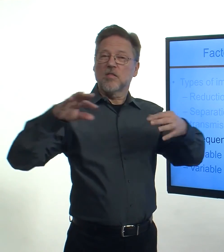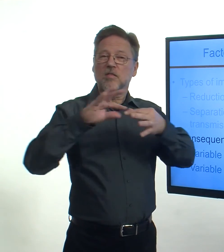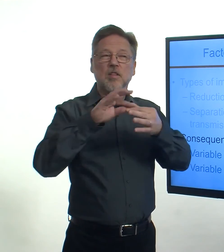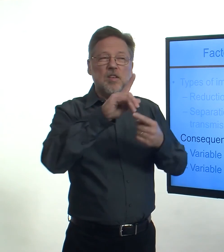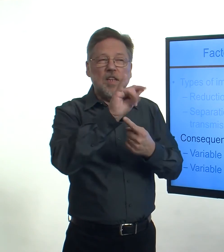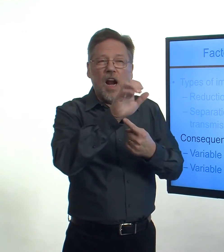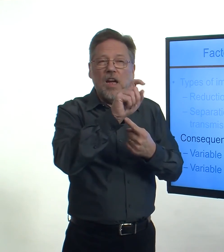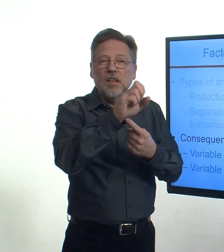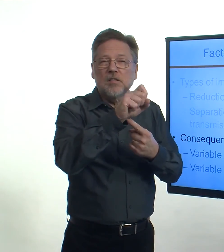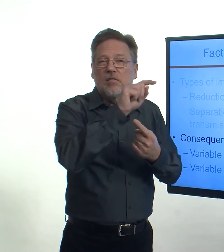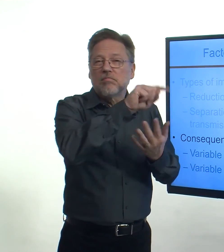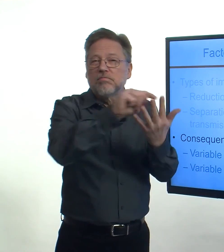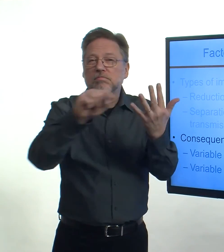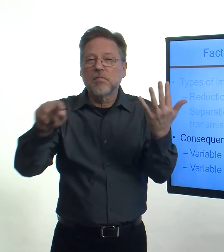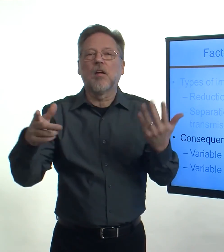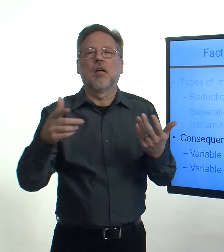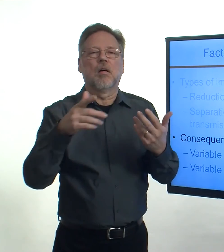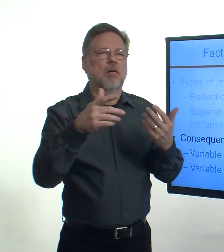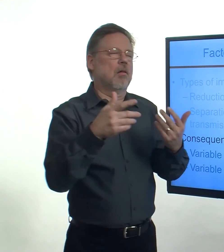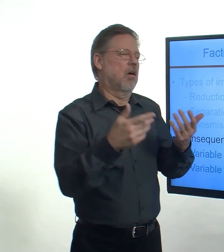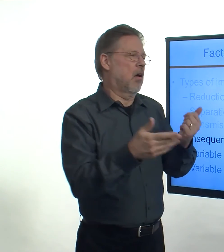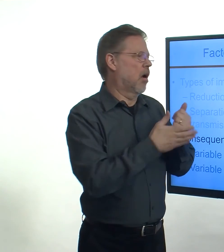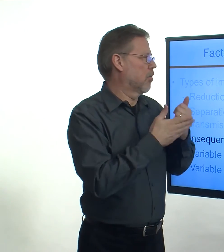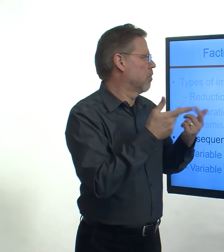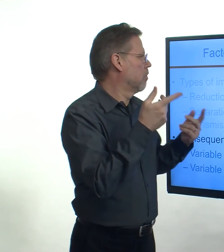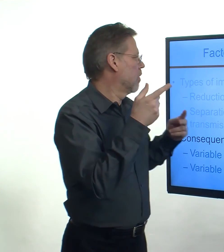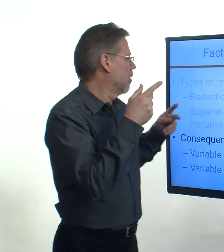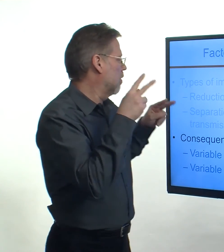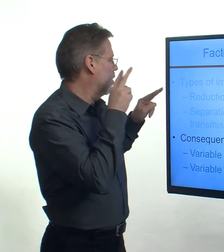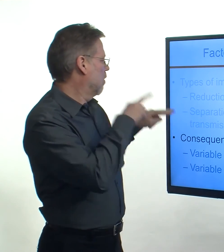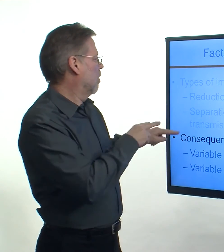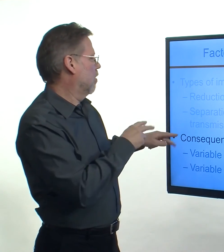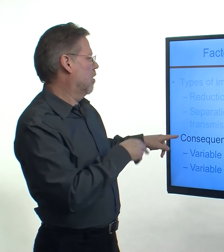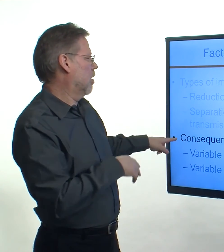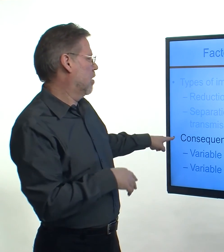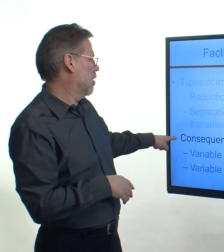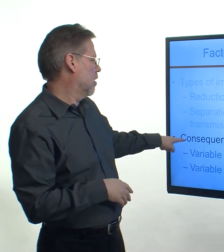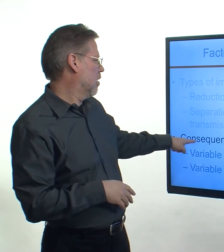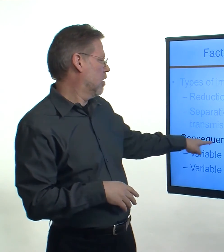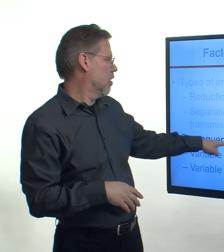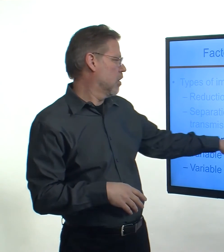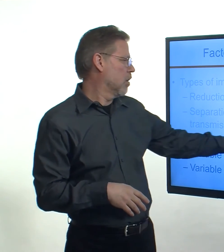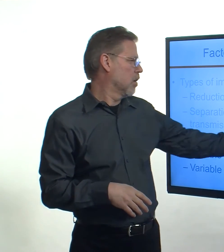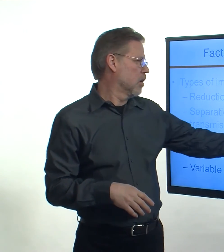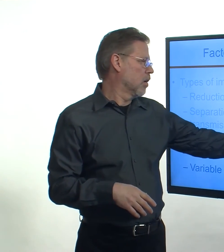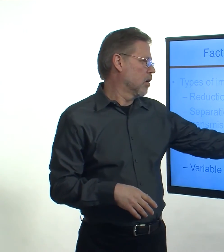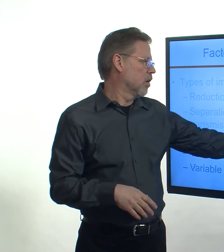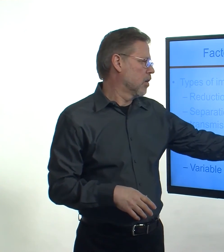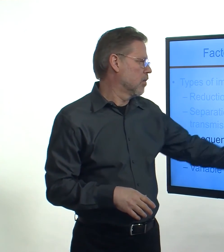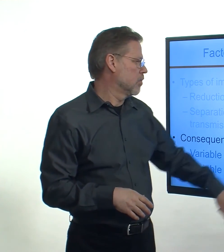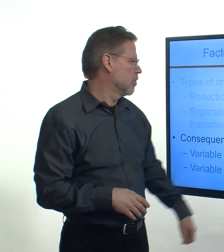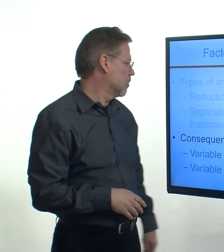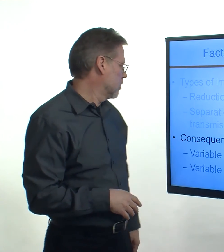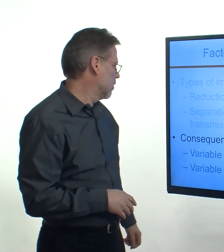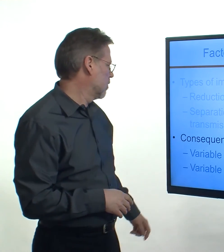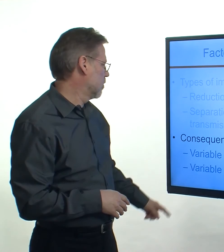To summarize the topic of variation and dialects, contributing factors are consequences of geography and societal